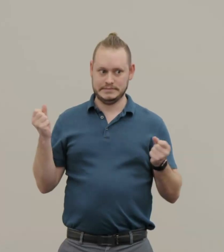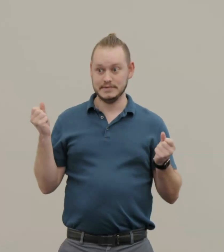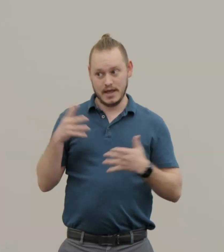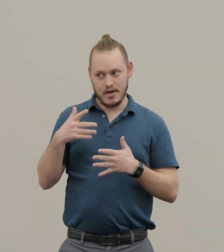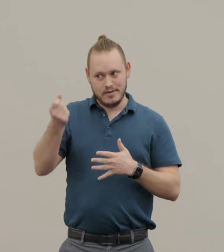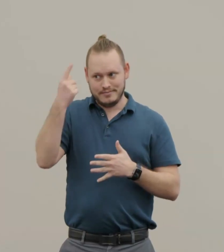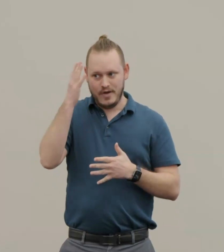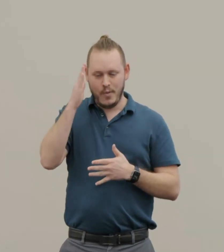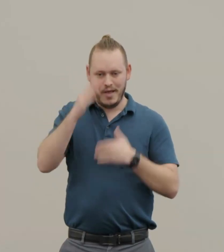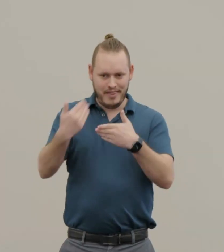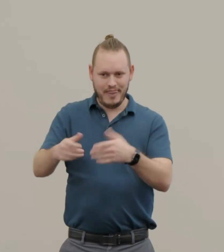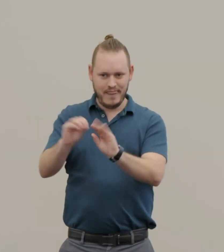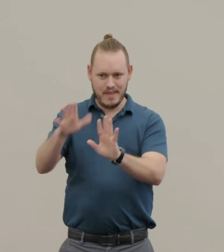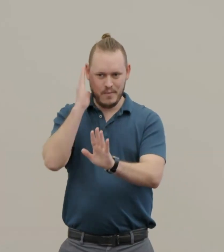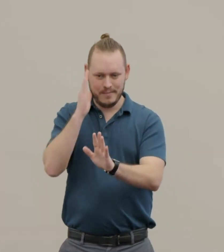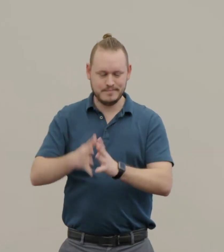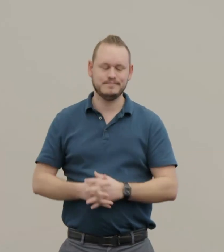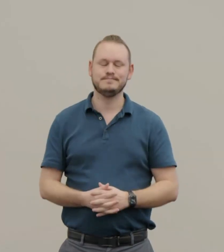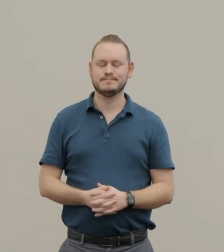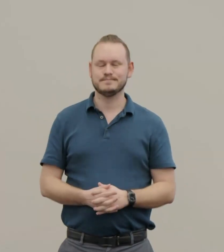understand. We're gonna get there, don't worry, we're gonna fix it.